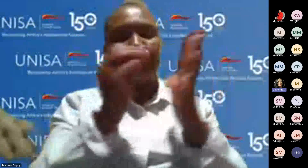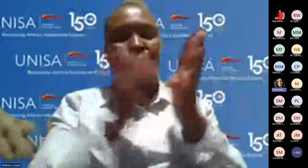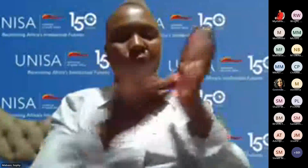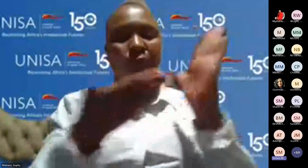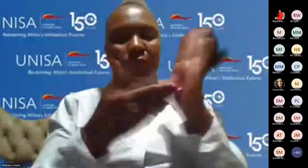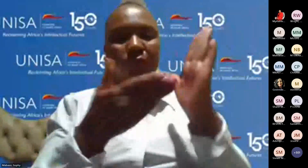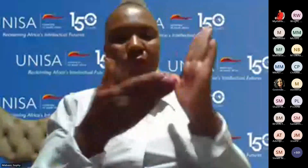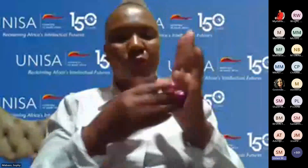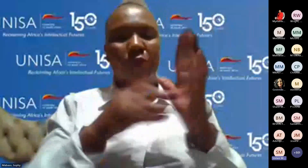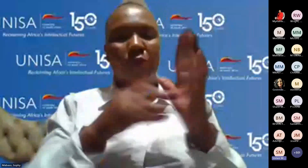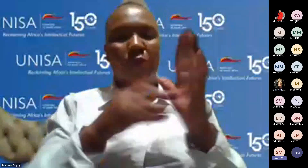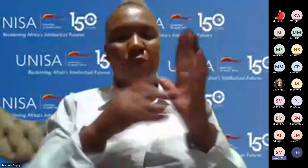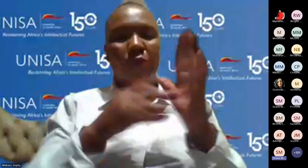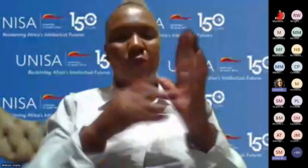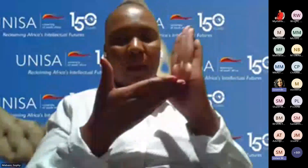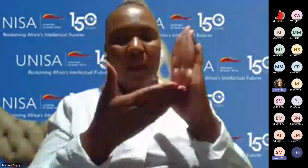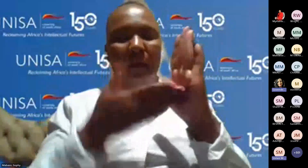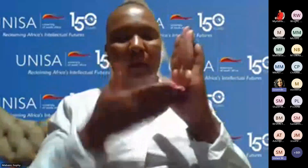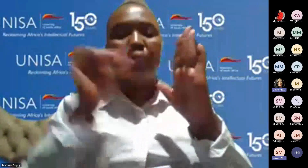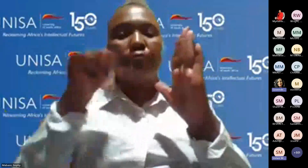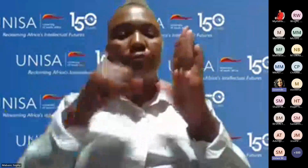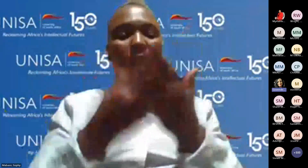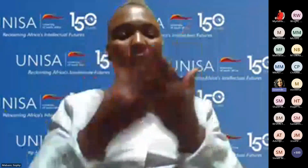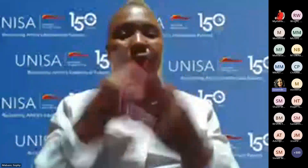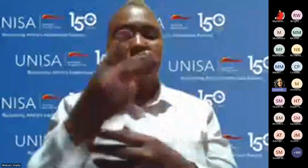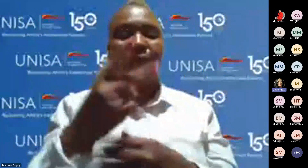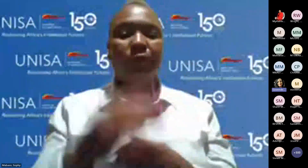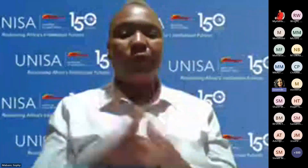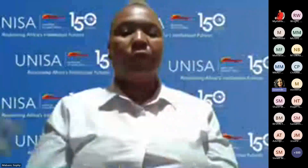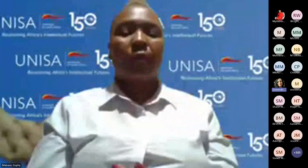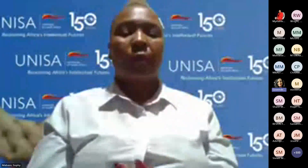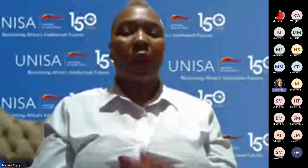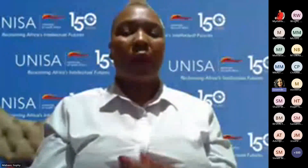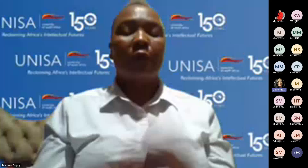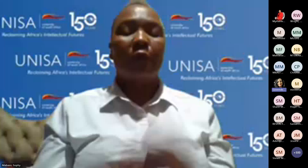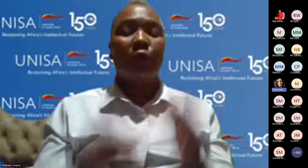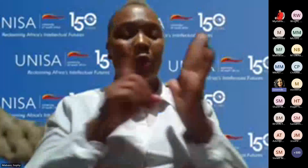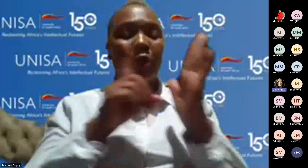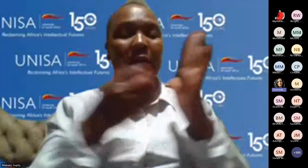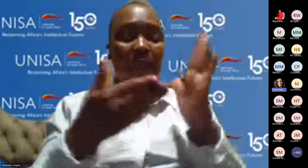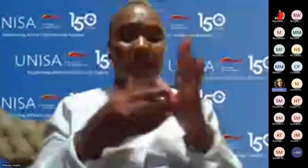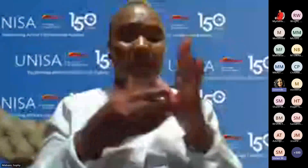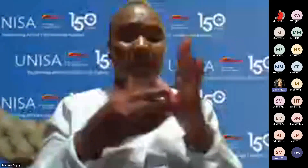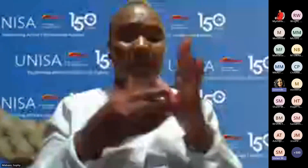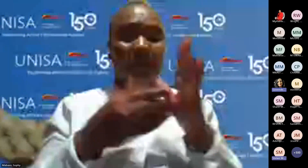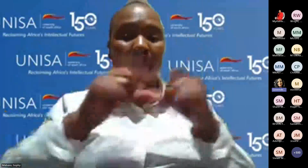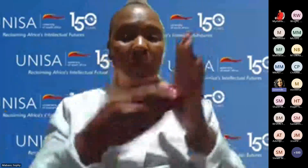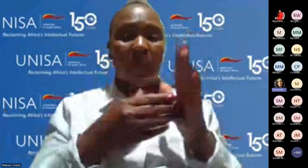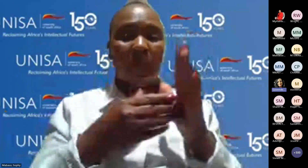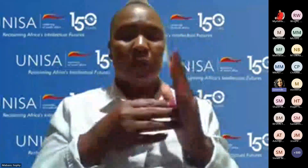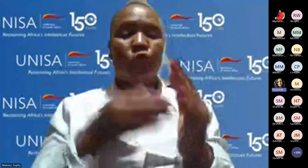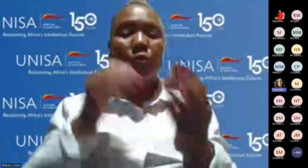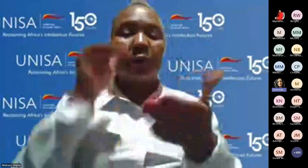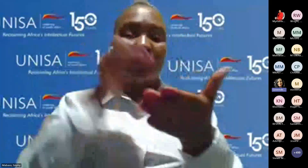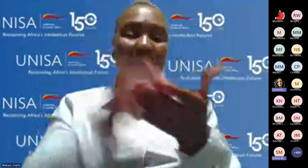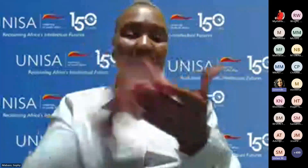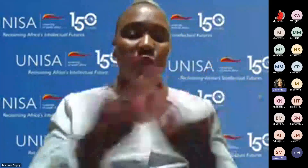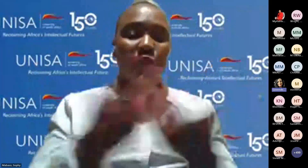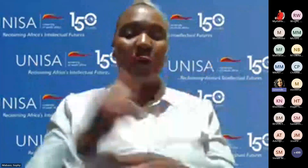links? Oh, yes, I can see them. So if you click on that link, it will take you to the My